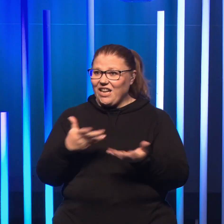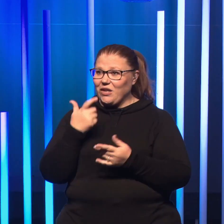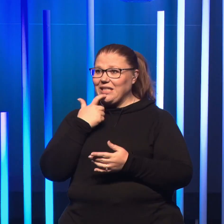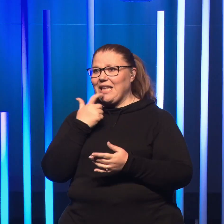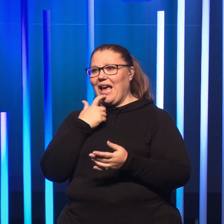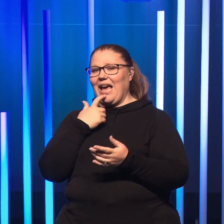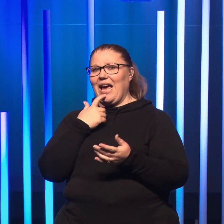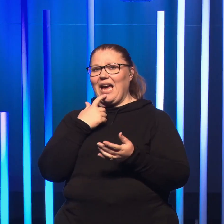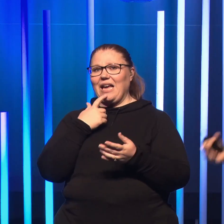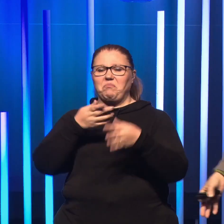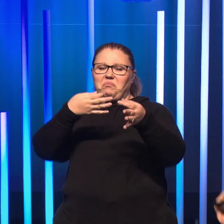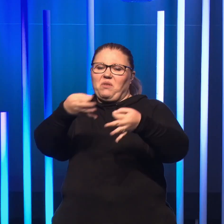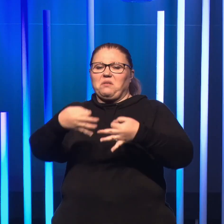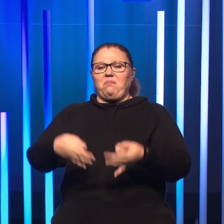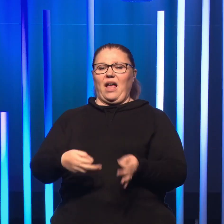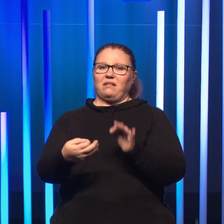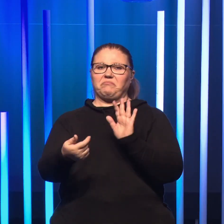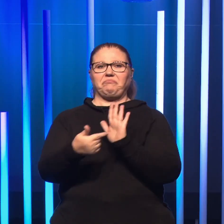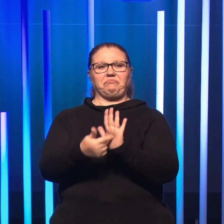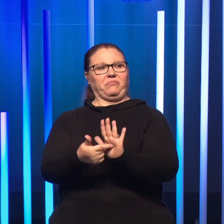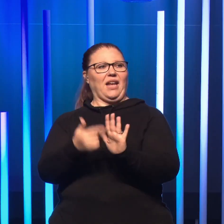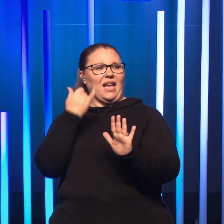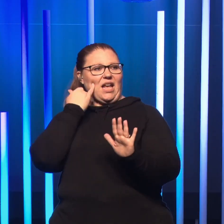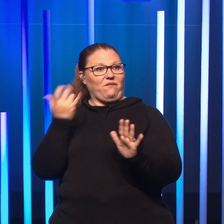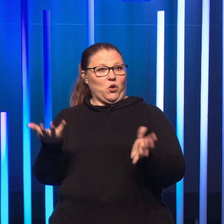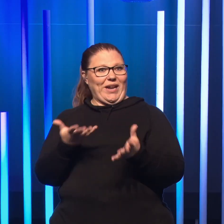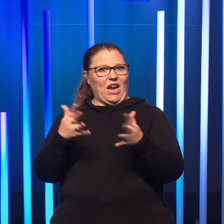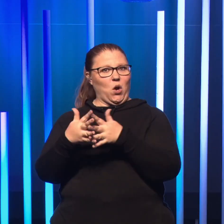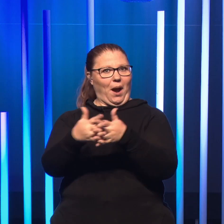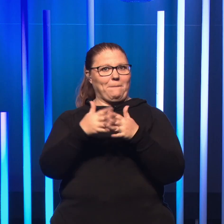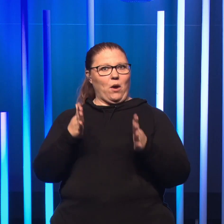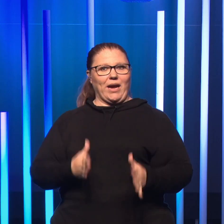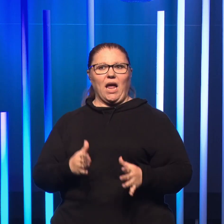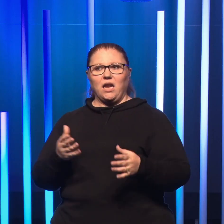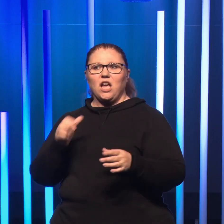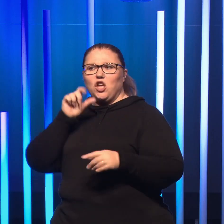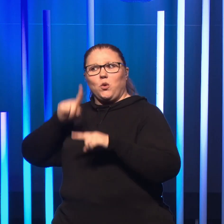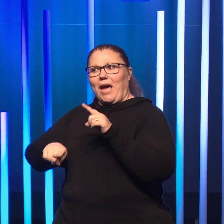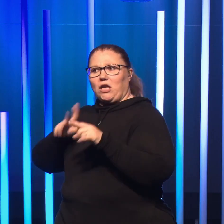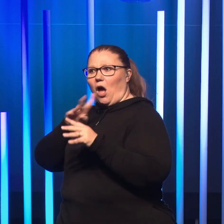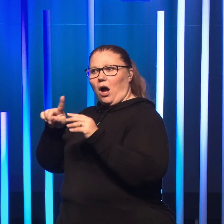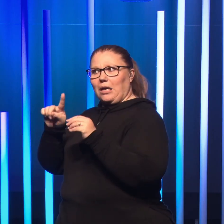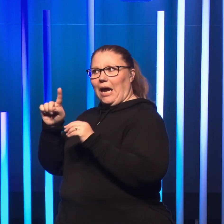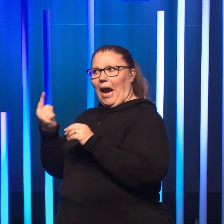deal. If you're in here and you're American, I don't want you talking to anybody who's not